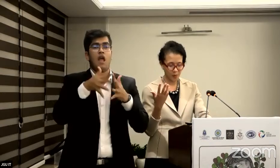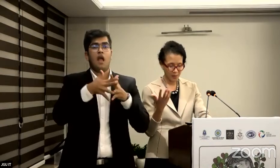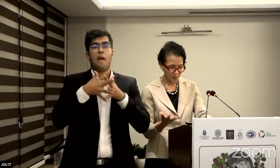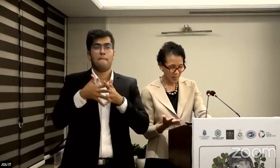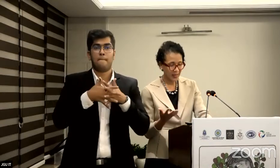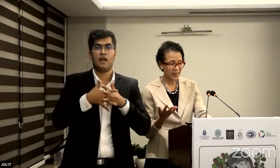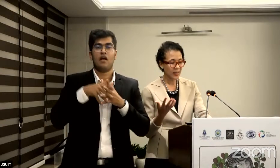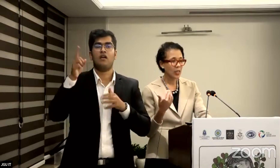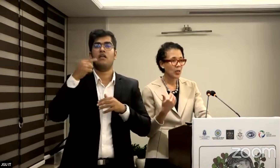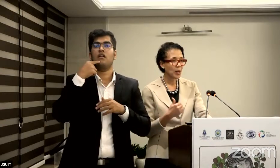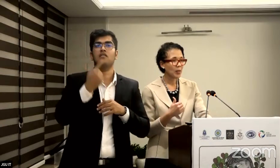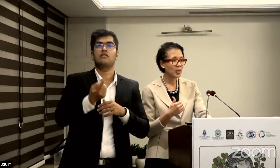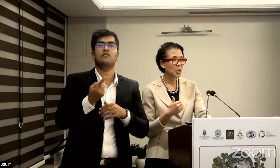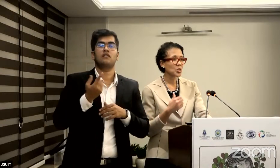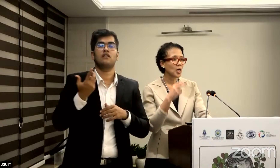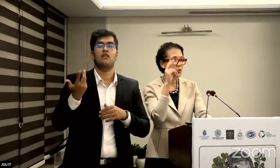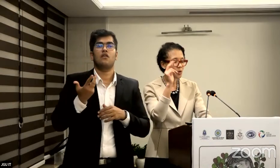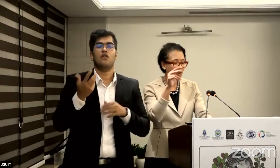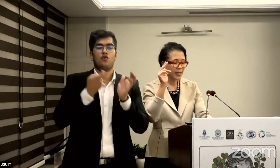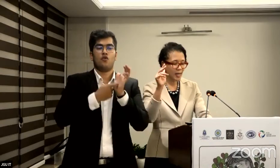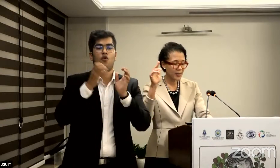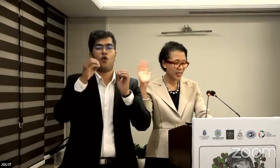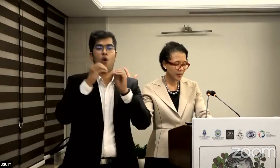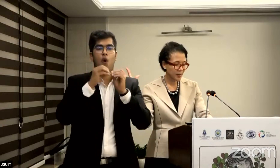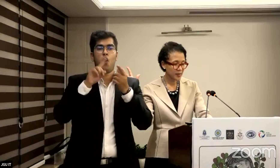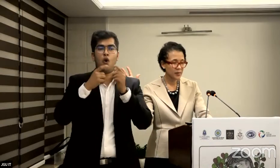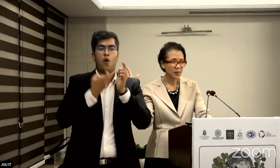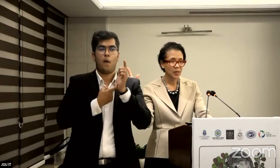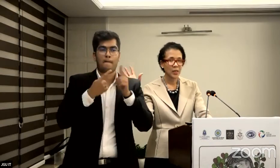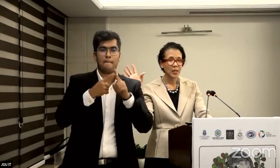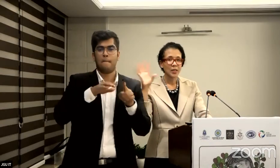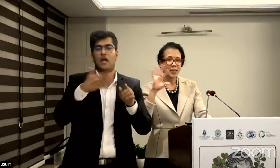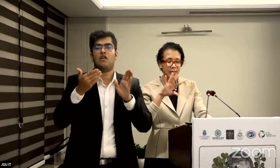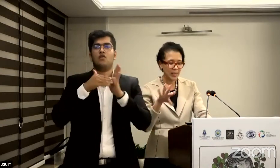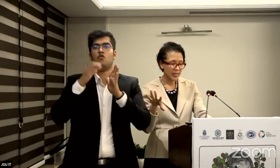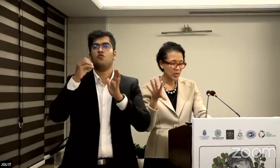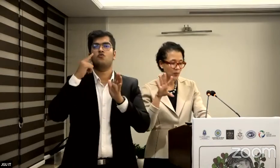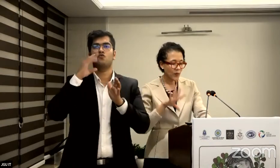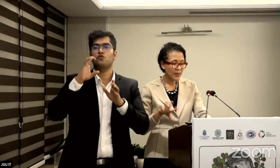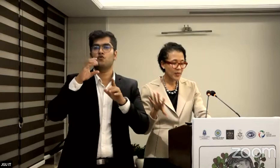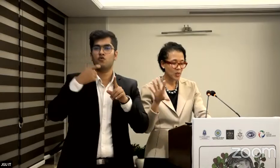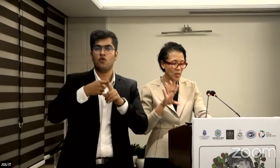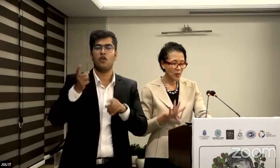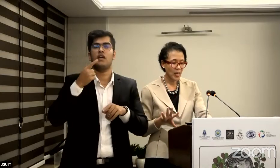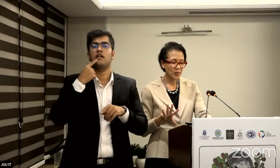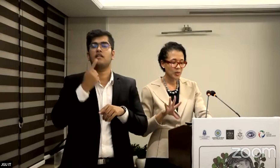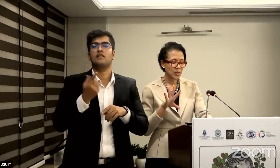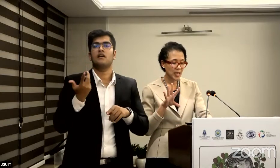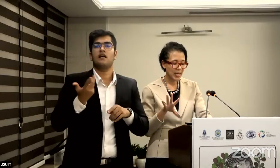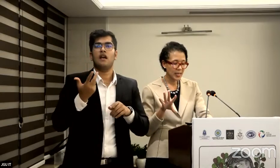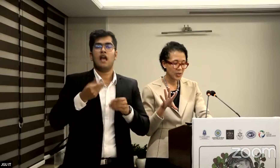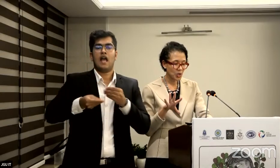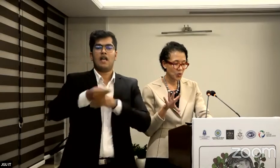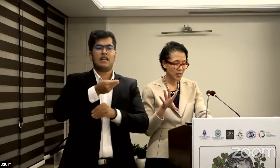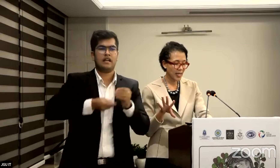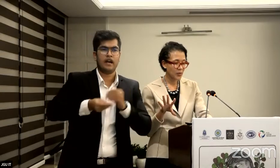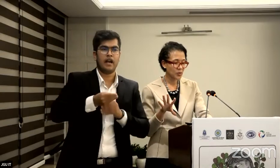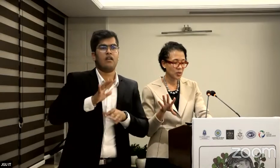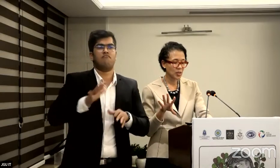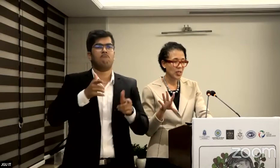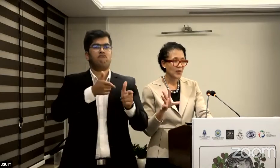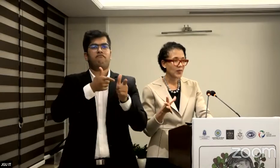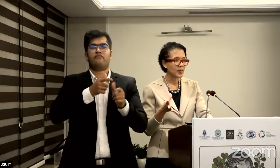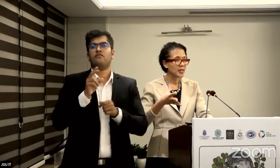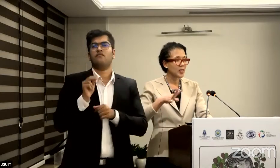Representative Robert Zoellick published called Trade Not Terror, that intended to frame the Doha round to take into